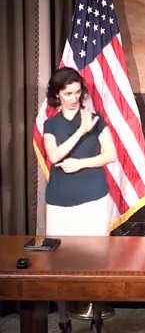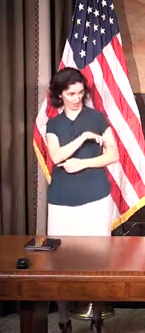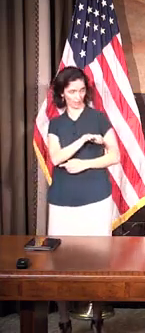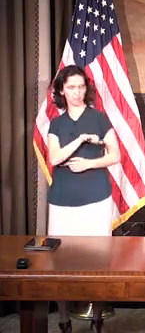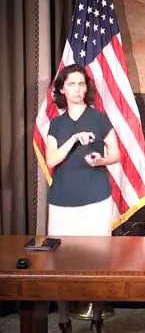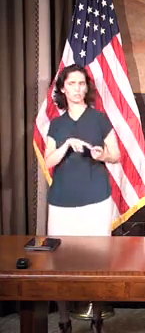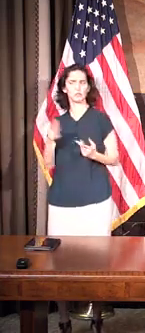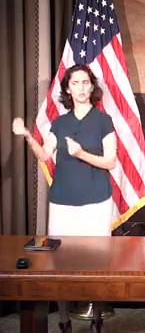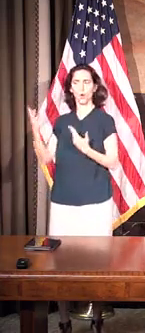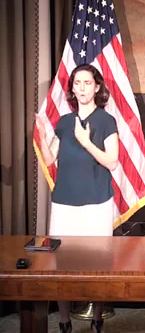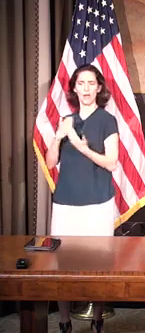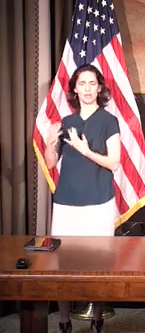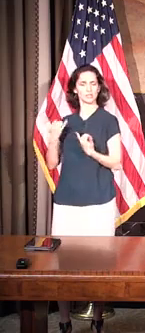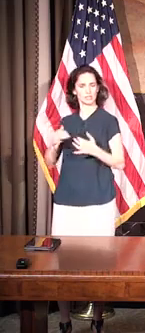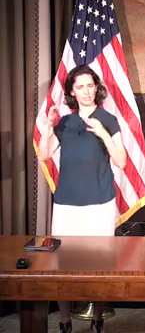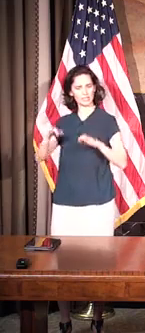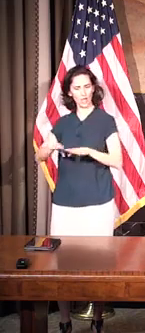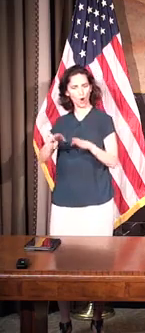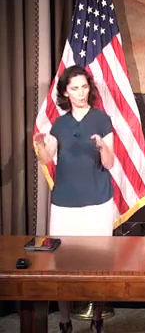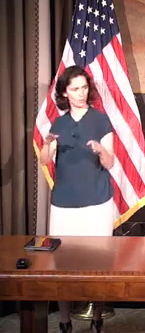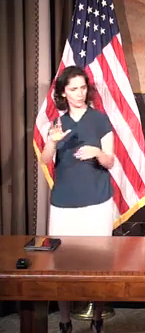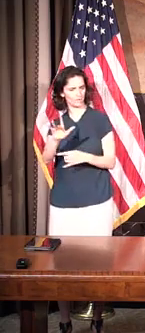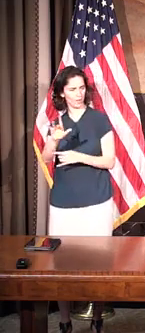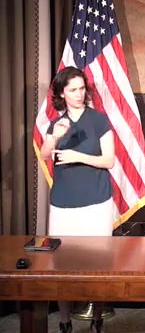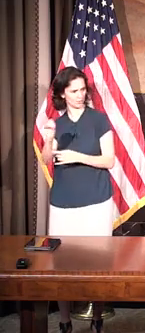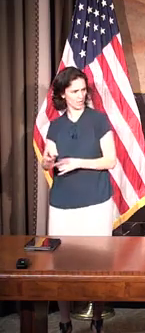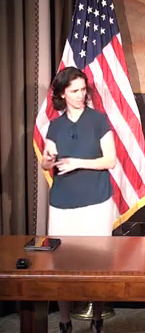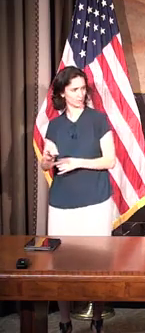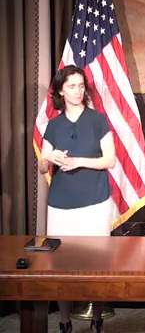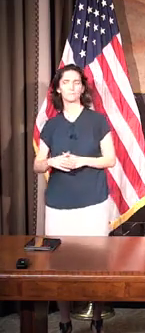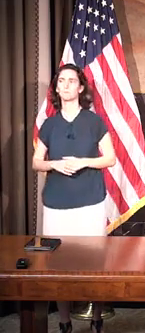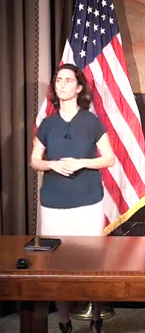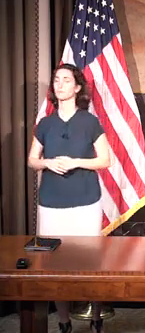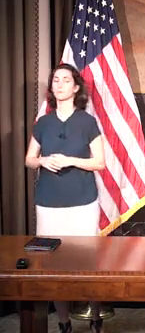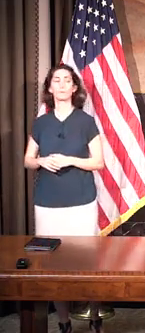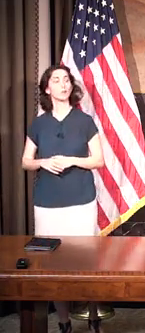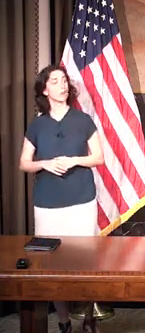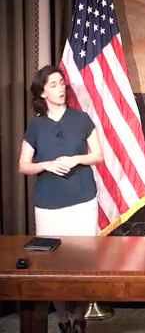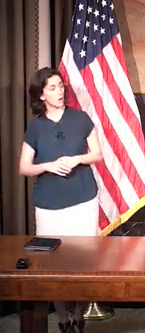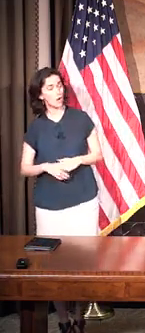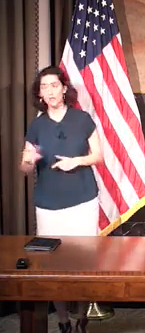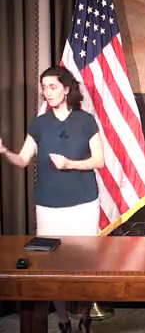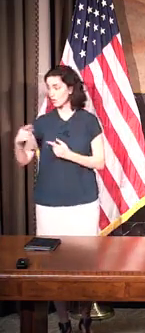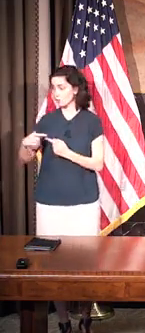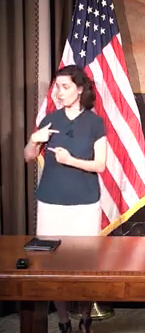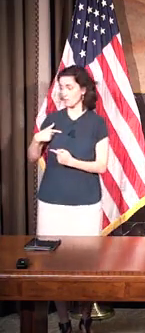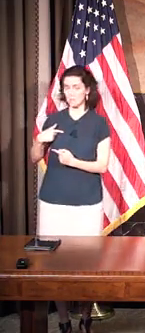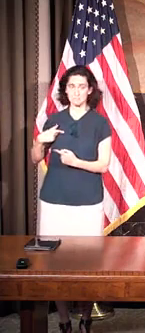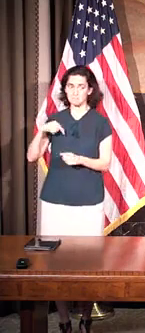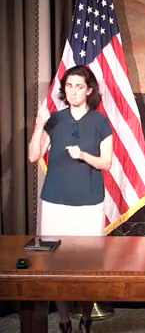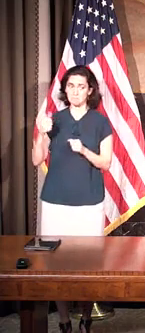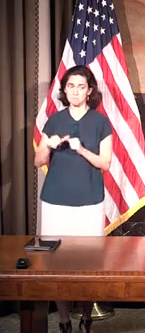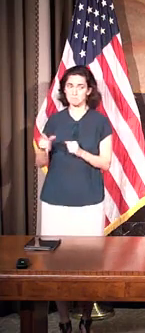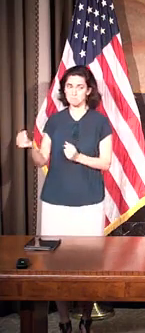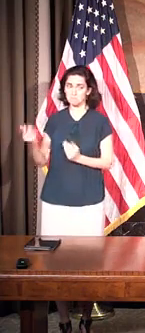25%? Yeah, I don't recall that he ever expressed that to me, that he didn't think they should be open.